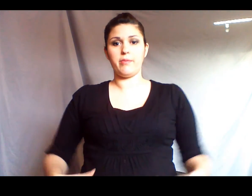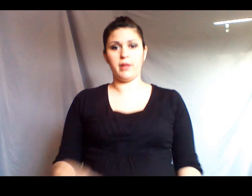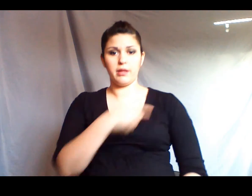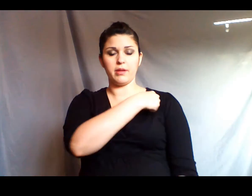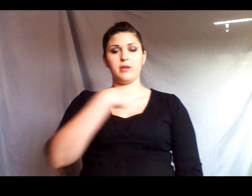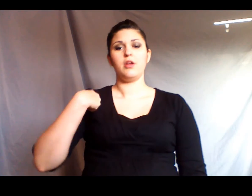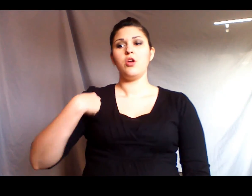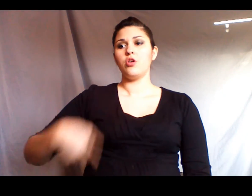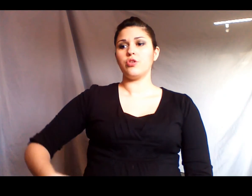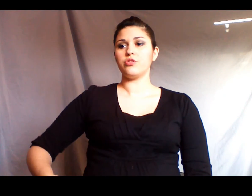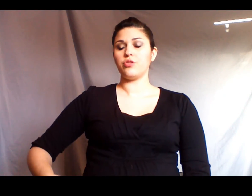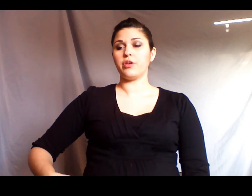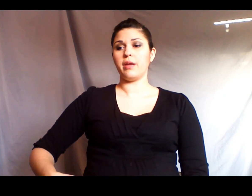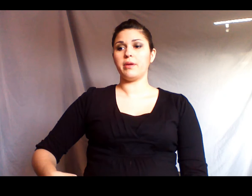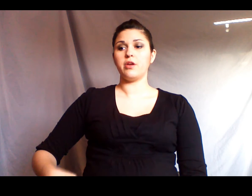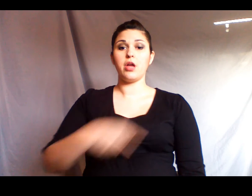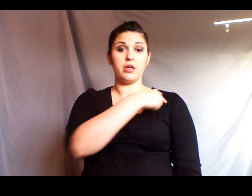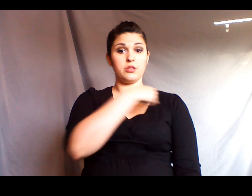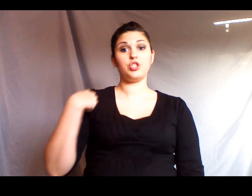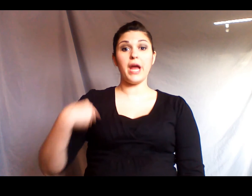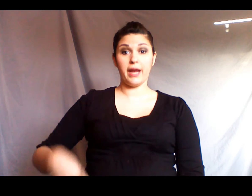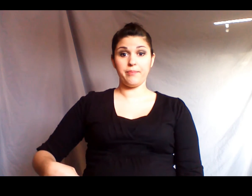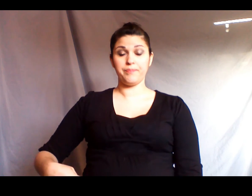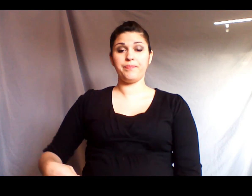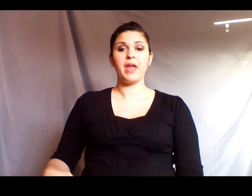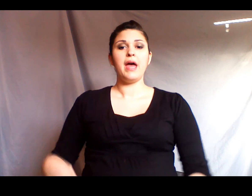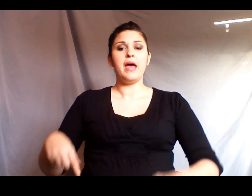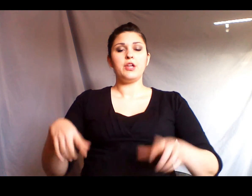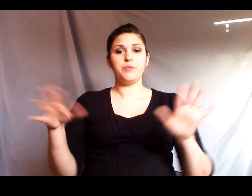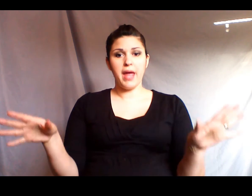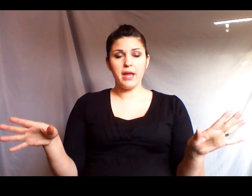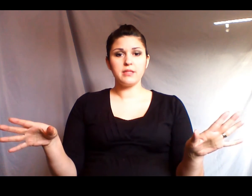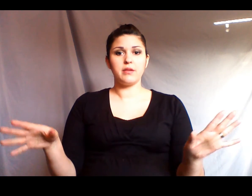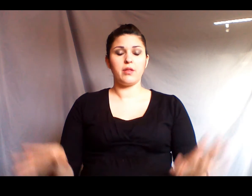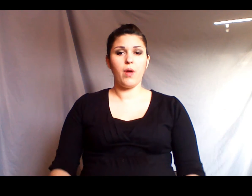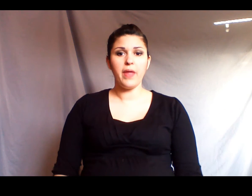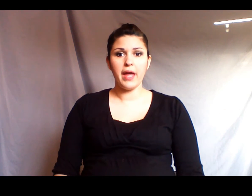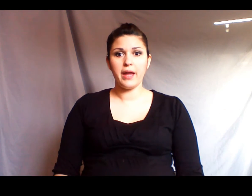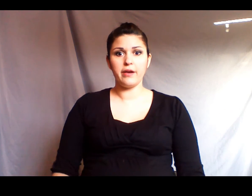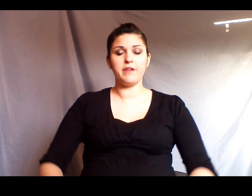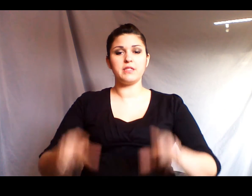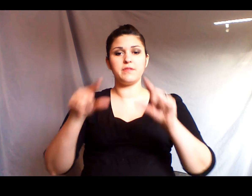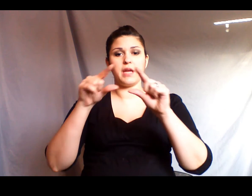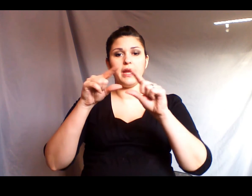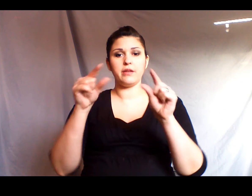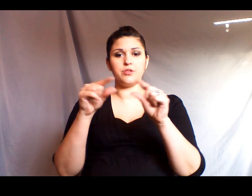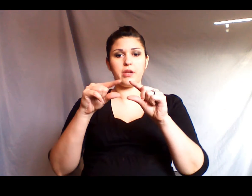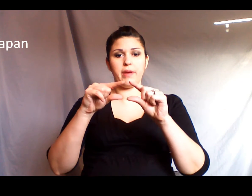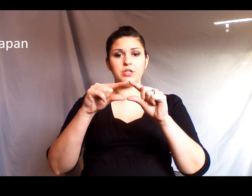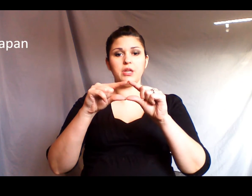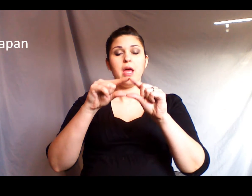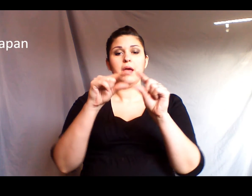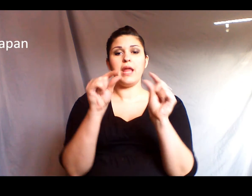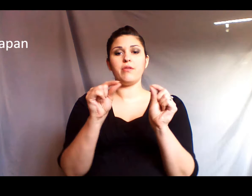belly, but shoulder, shoulder, hip. Is China. Japan is another one that had an offensive sign, as you can imagine. Now it's